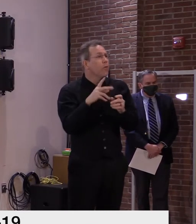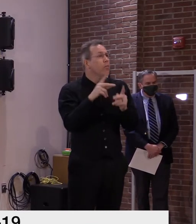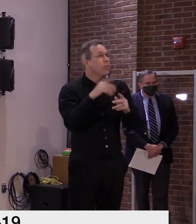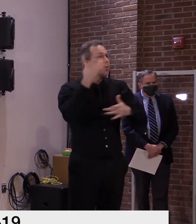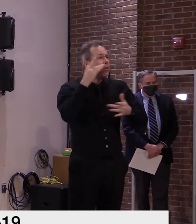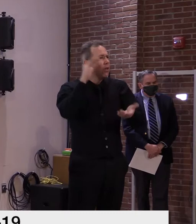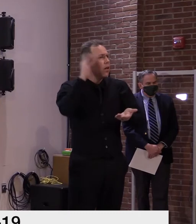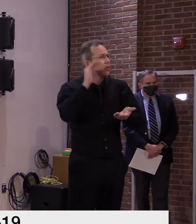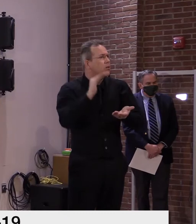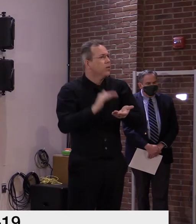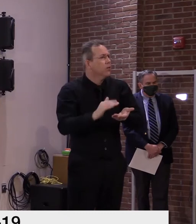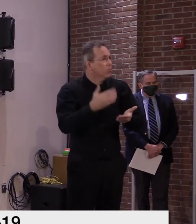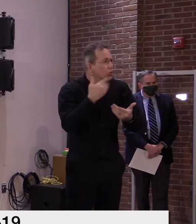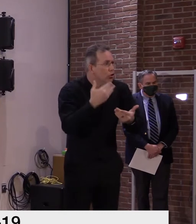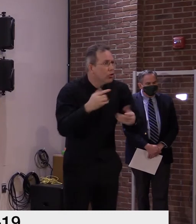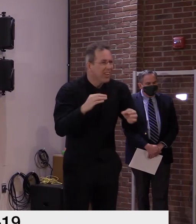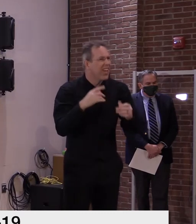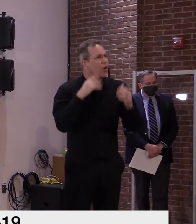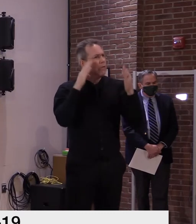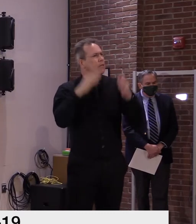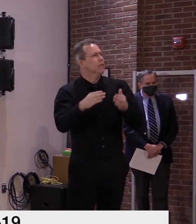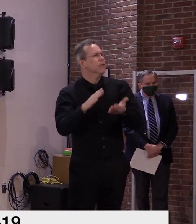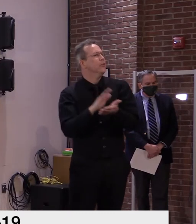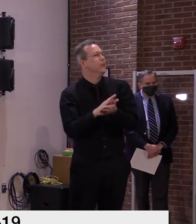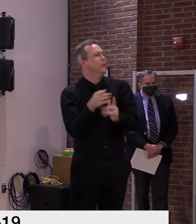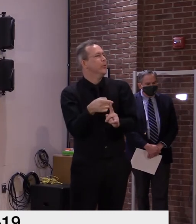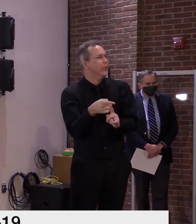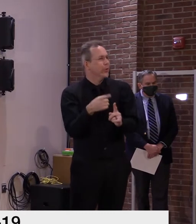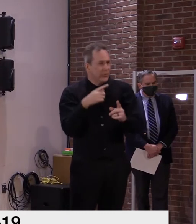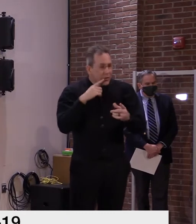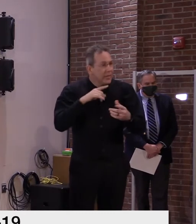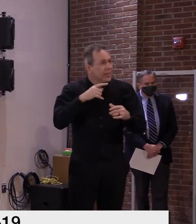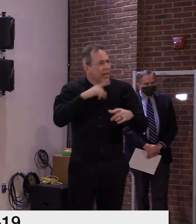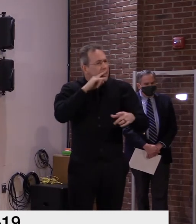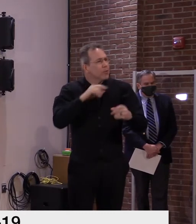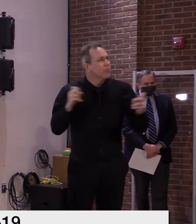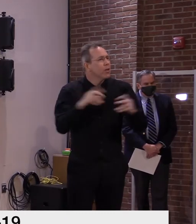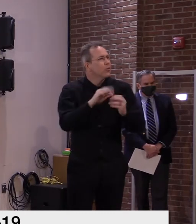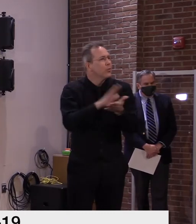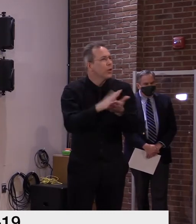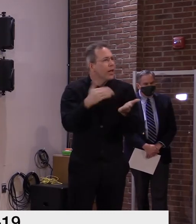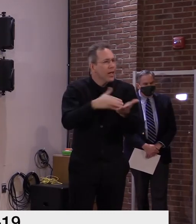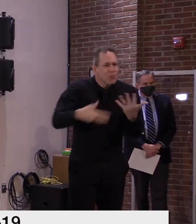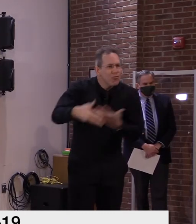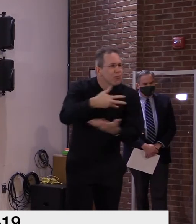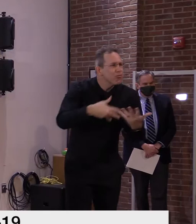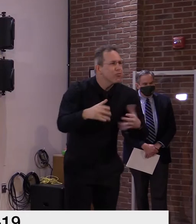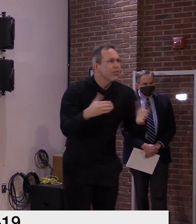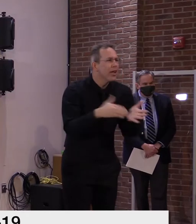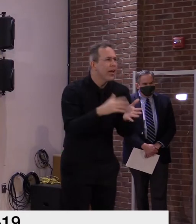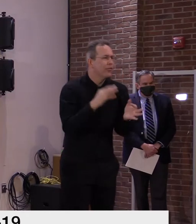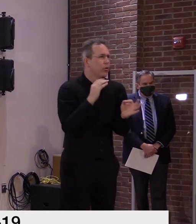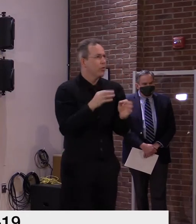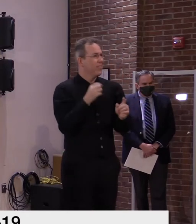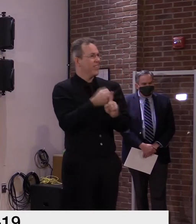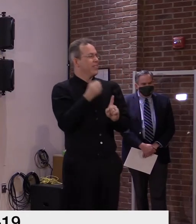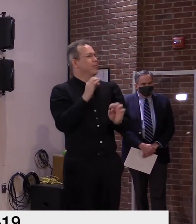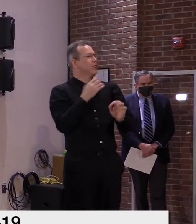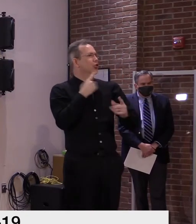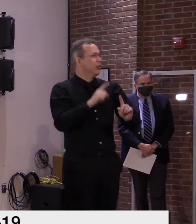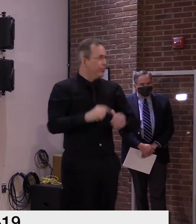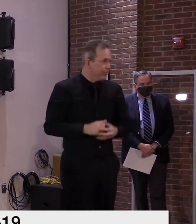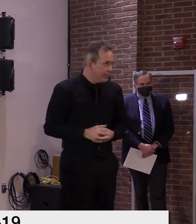transmitting within the school itself, can be disruptive. And I recognize vaccines will help reduce